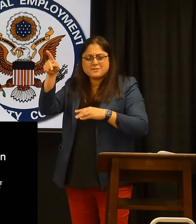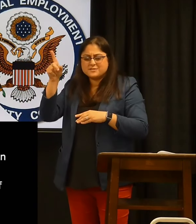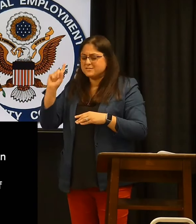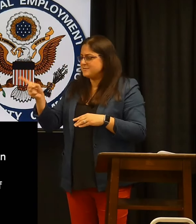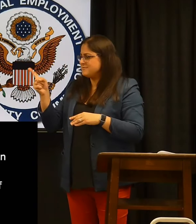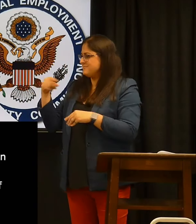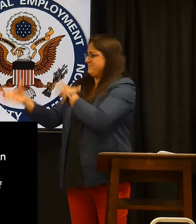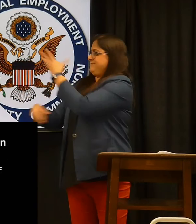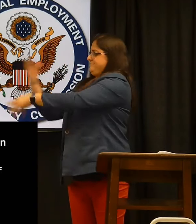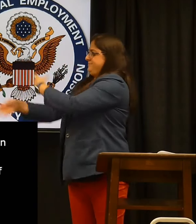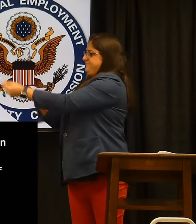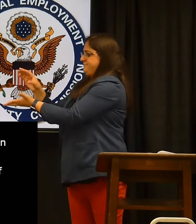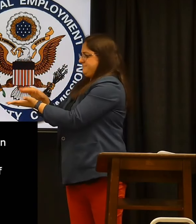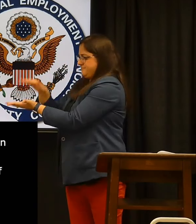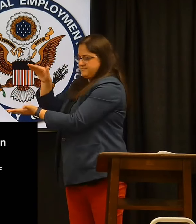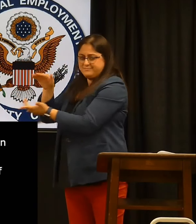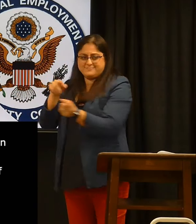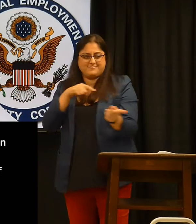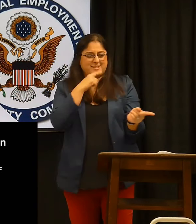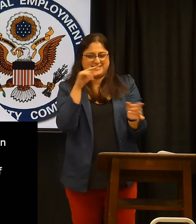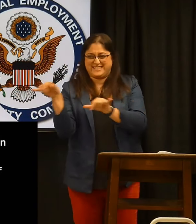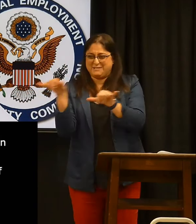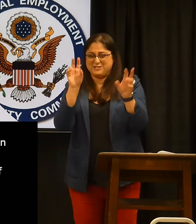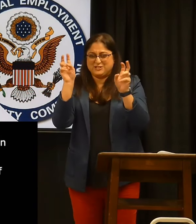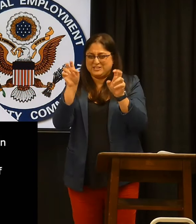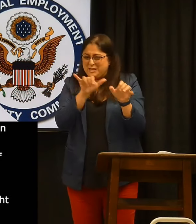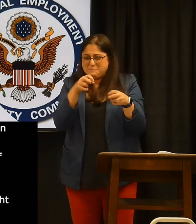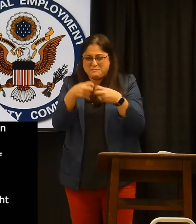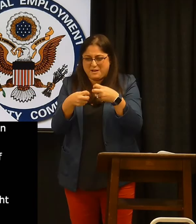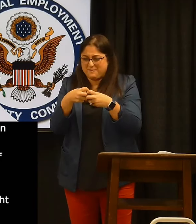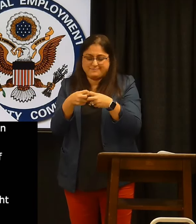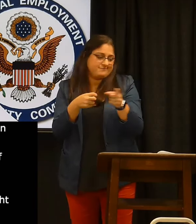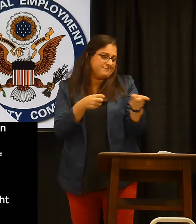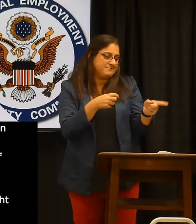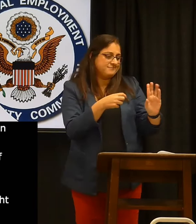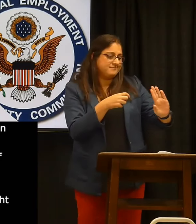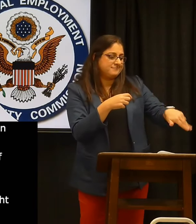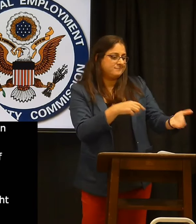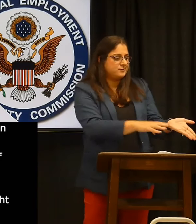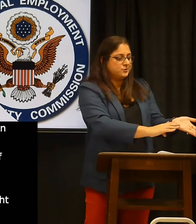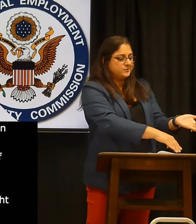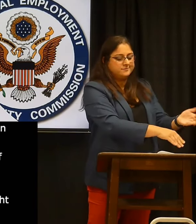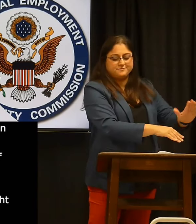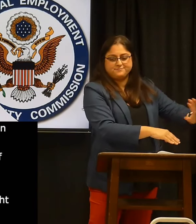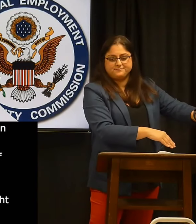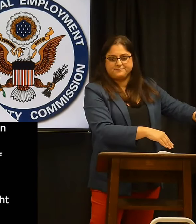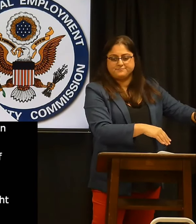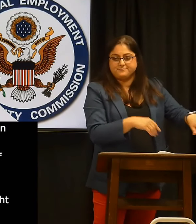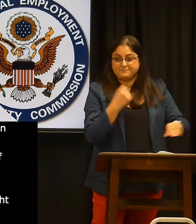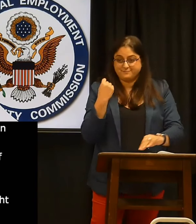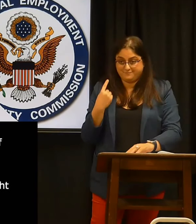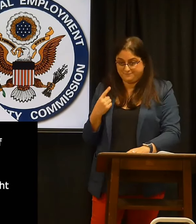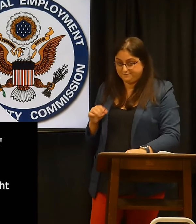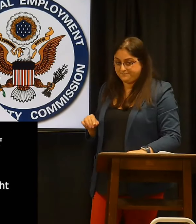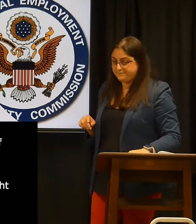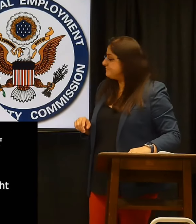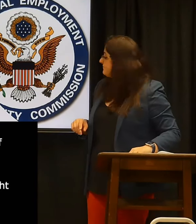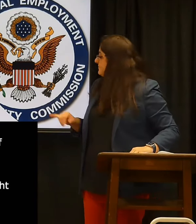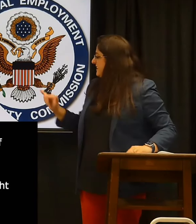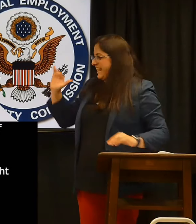Another might be if a deaf person continues to get disciplined where for the same actions or whatever, the hearing person is sort of